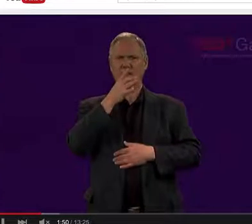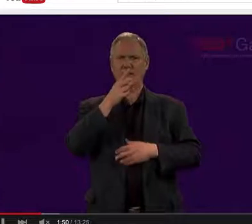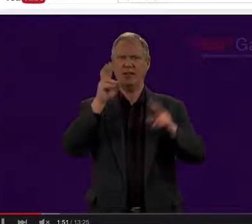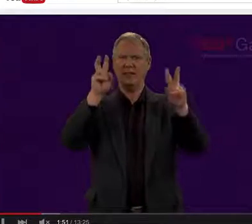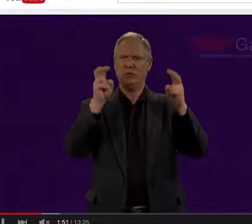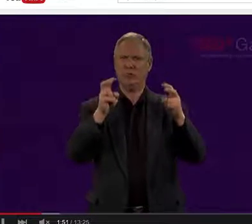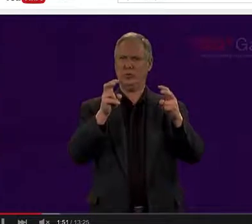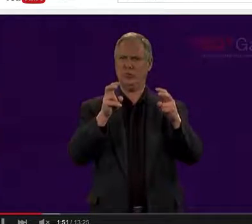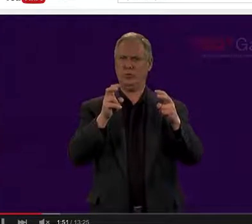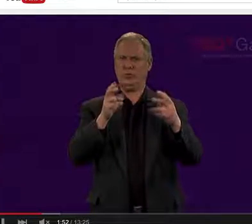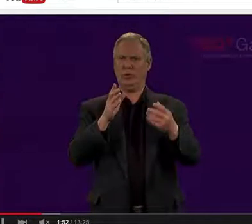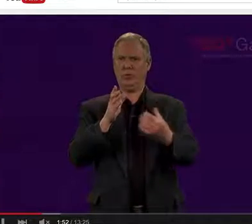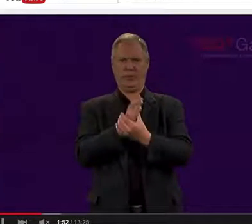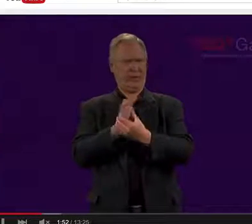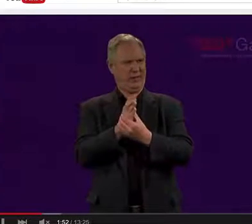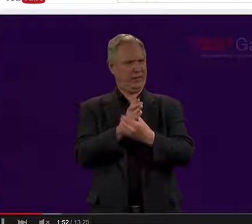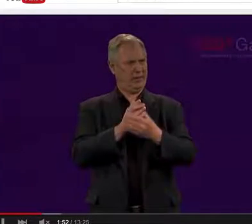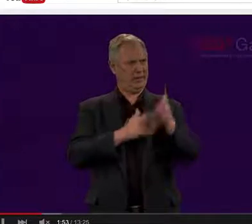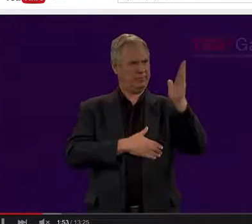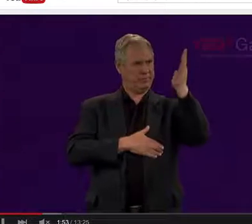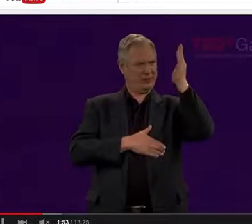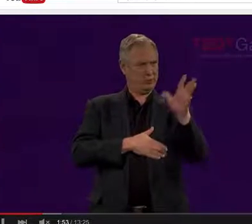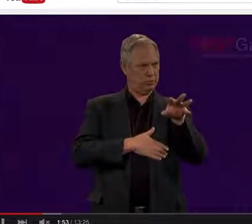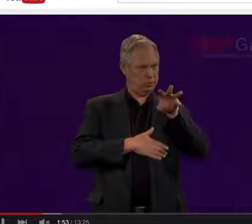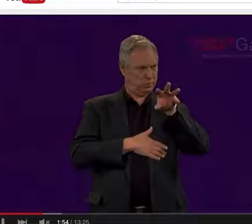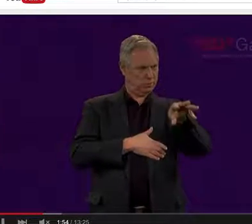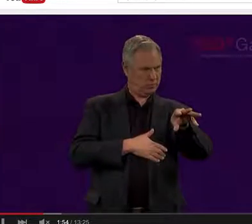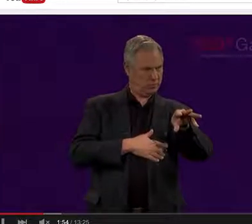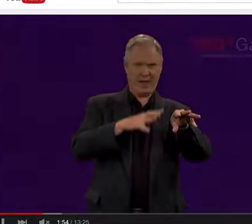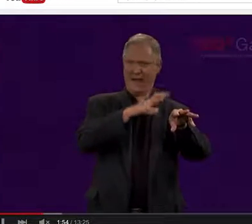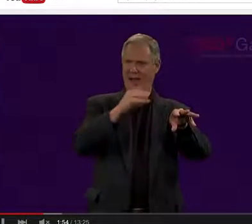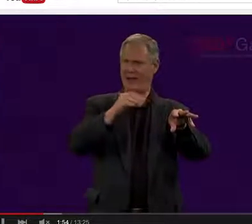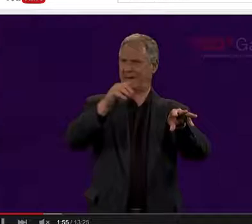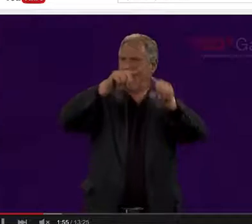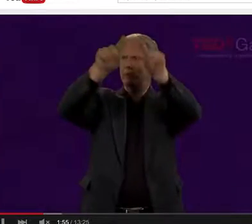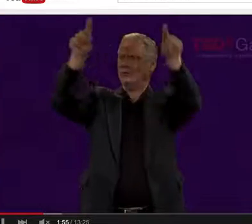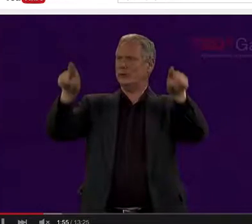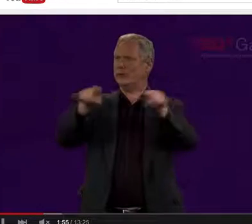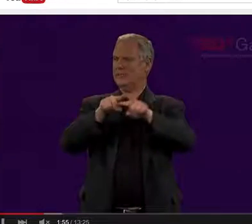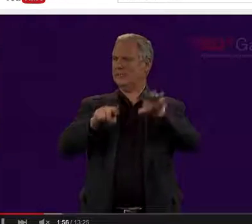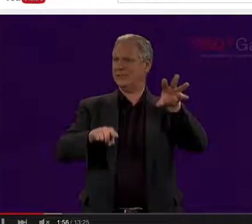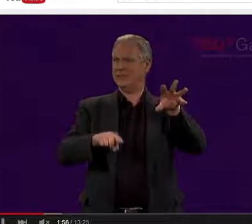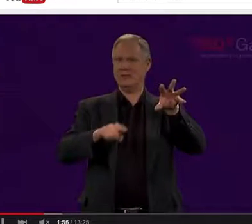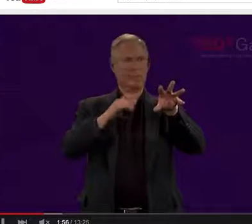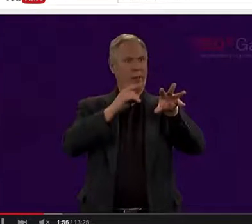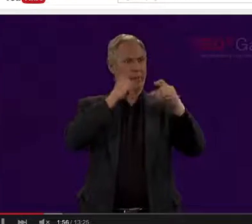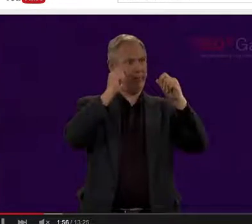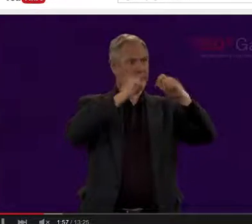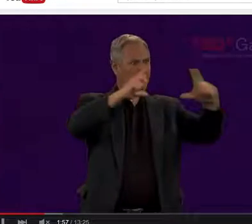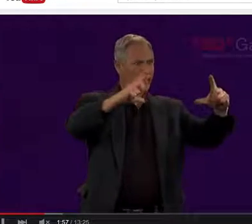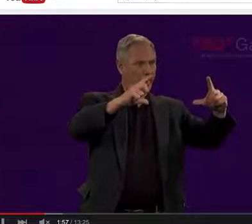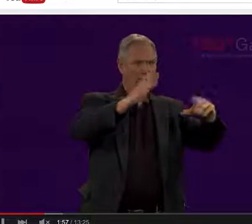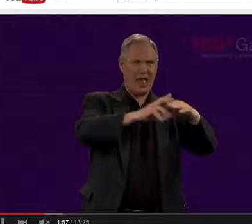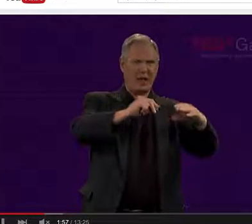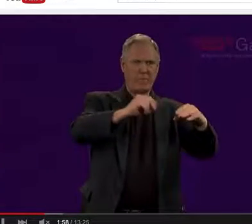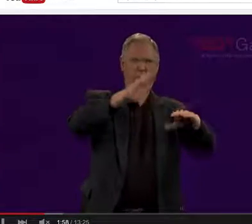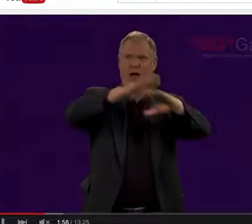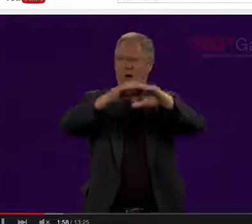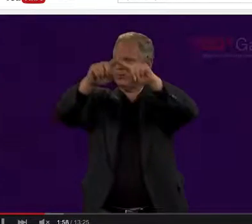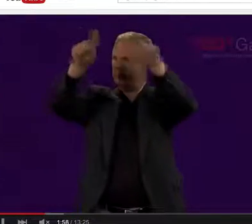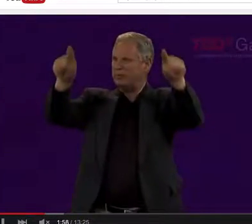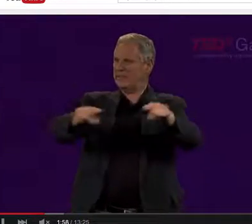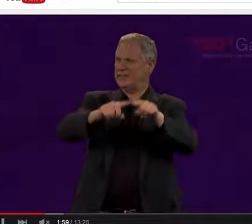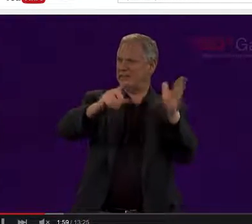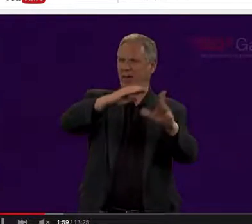See, the, the light issue is between the speaker and the overhead